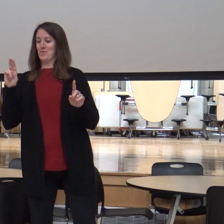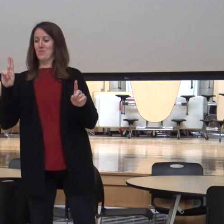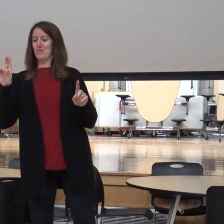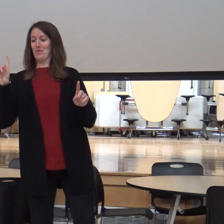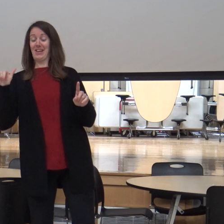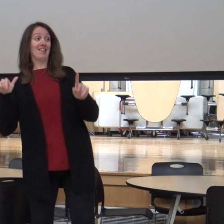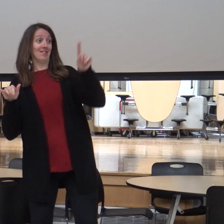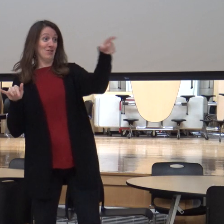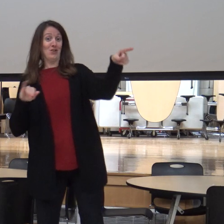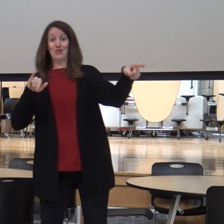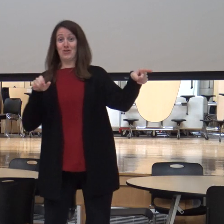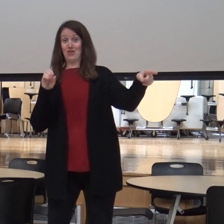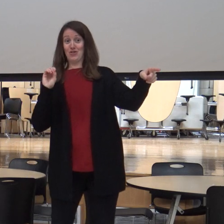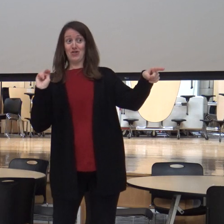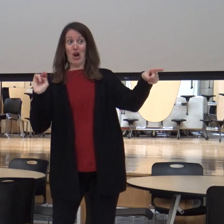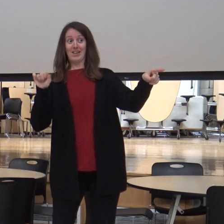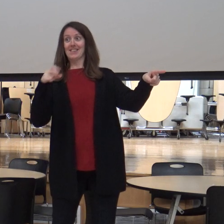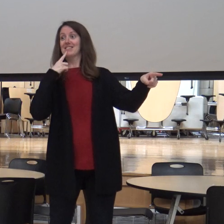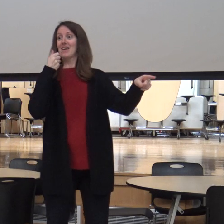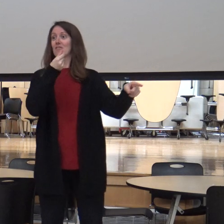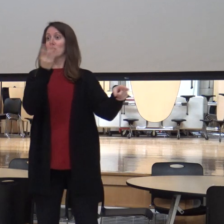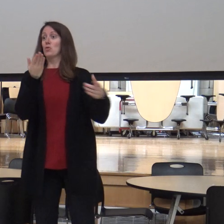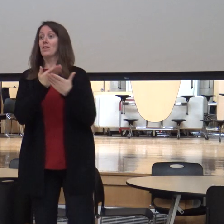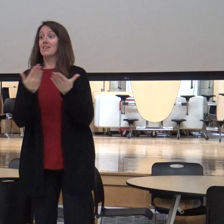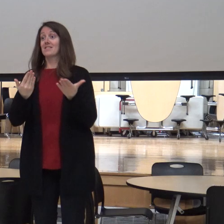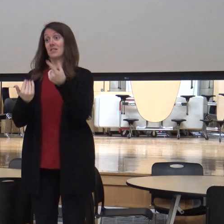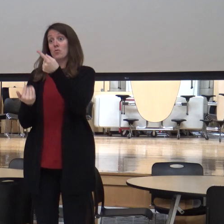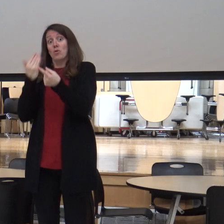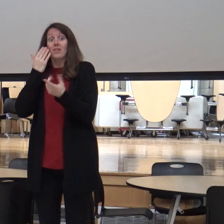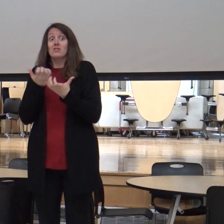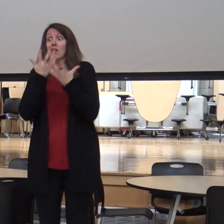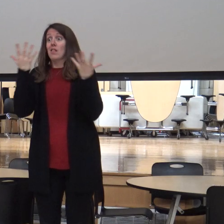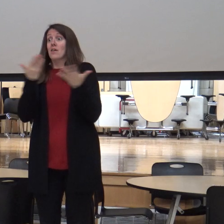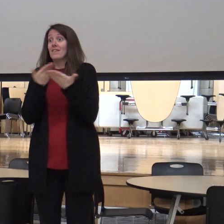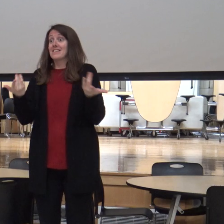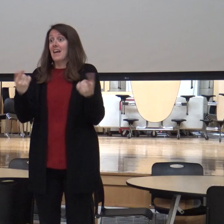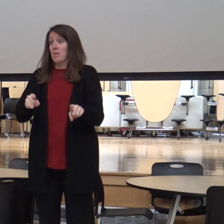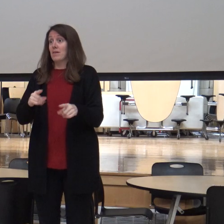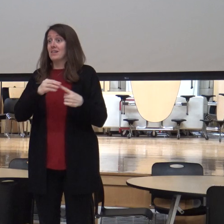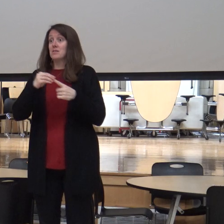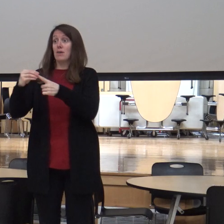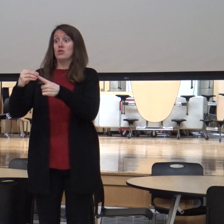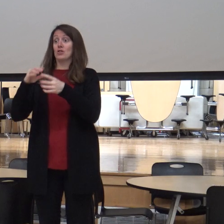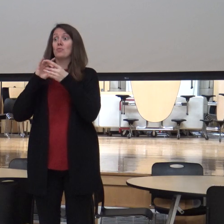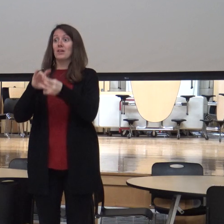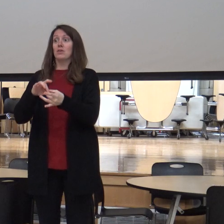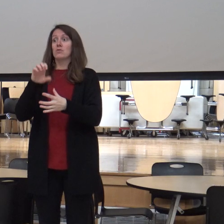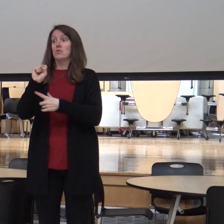things as well. Yeah, because I think, knowing that there's a lot going on, yeah. Especially with the social